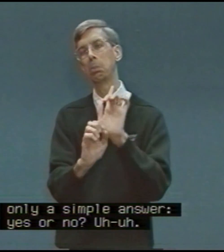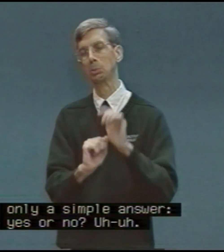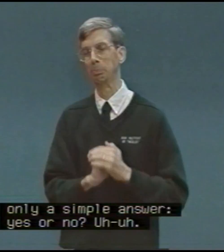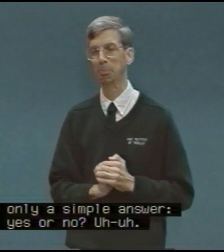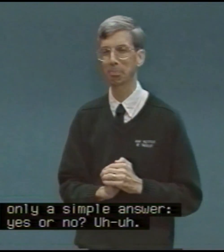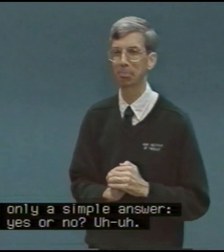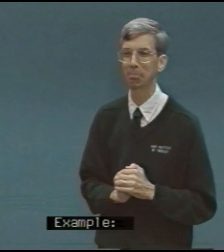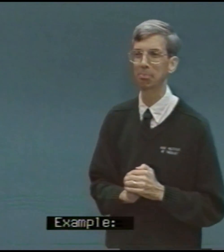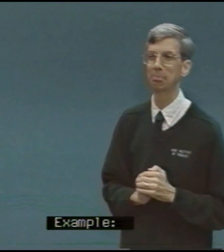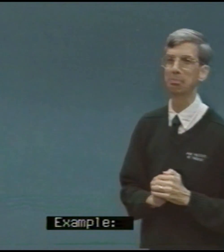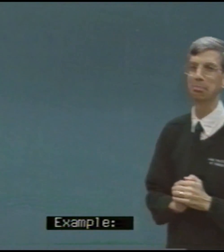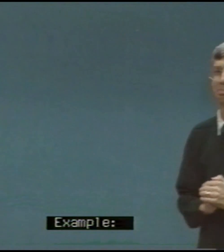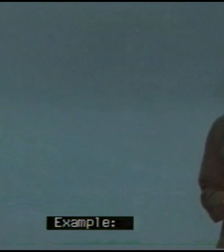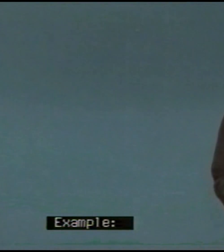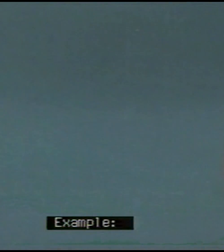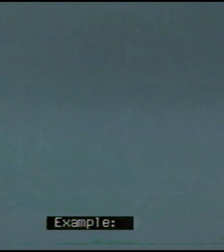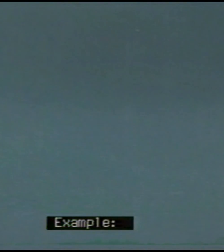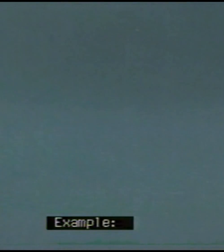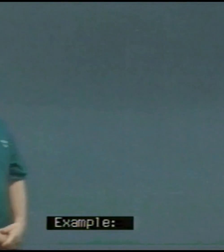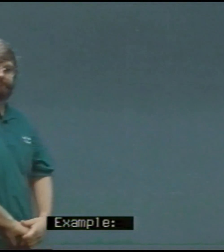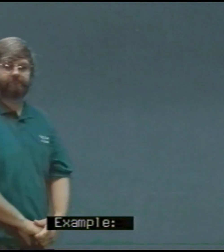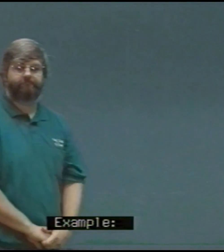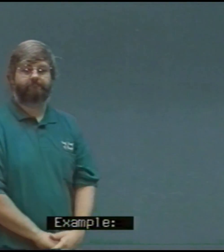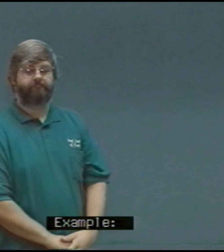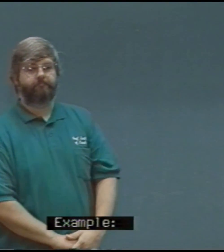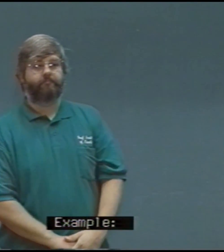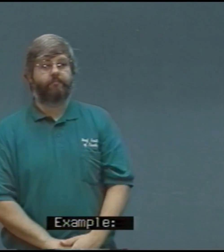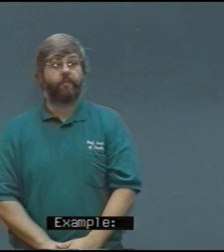no, Example.